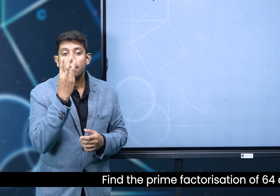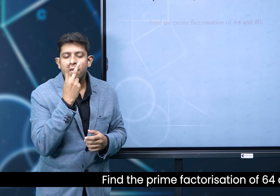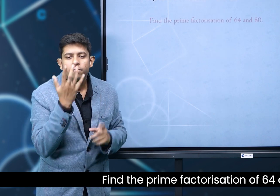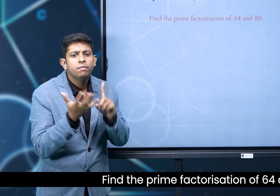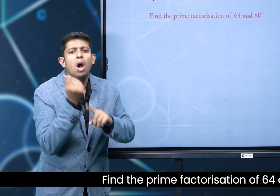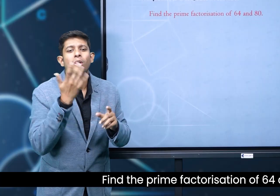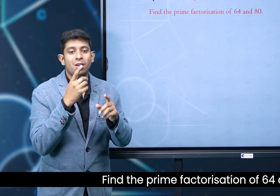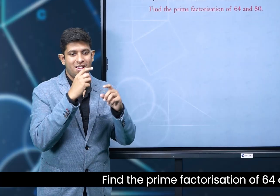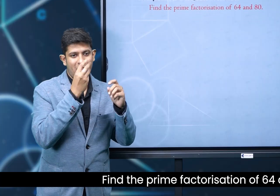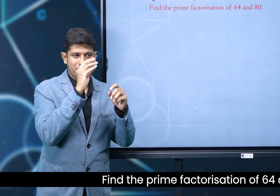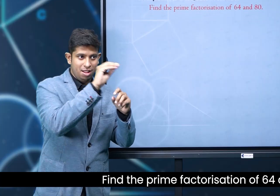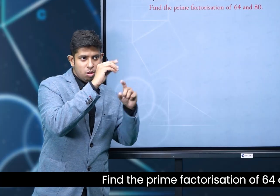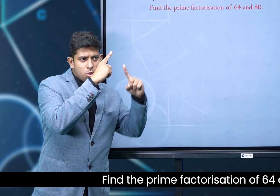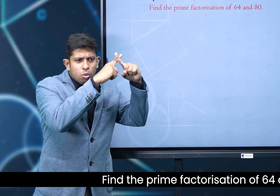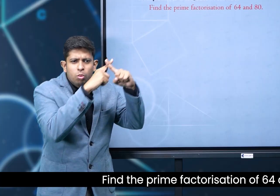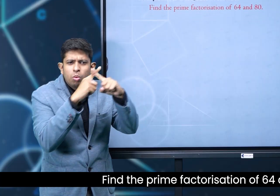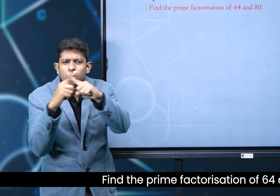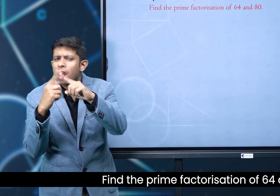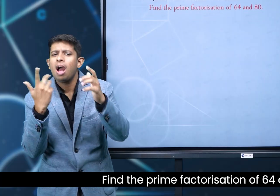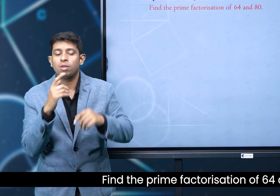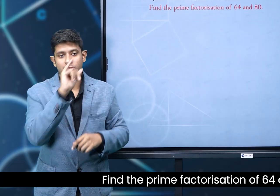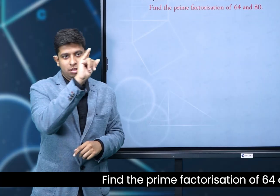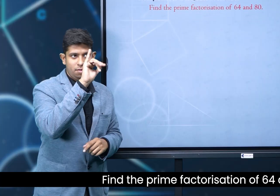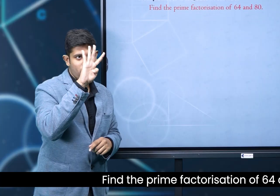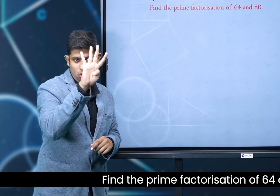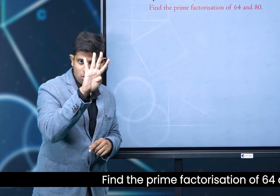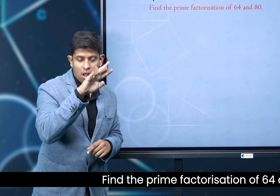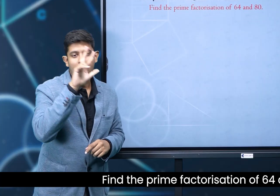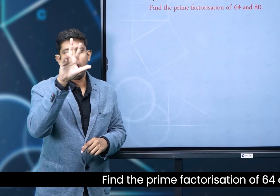Find the prime factorization of 64 and 80.